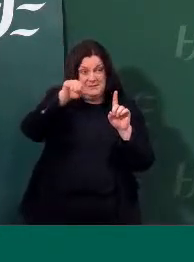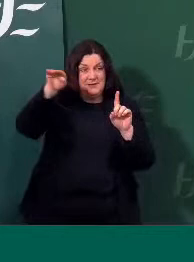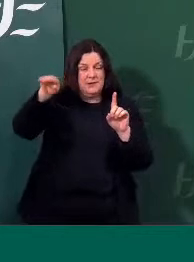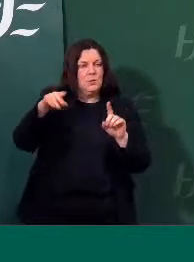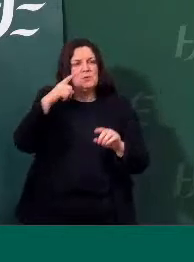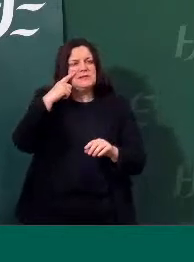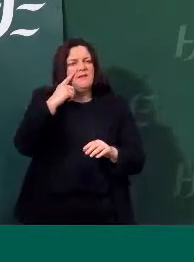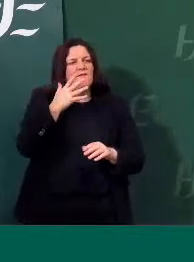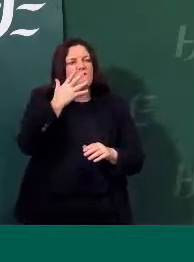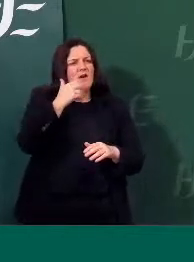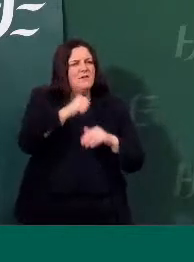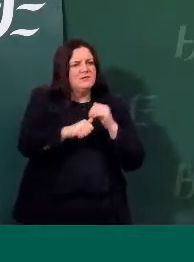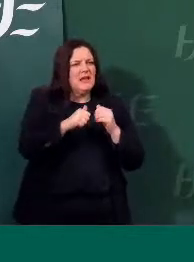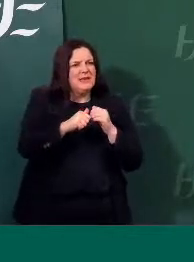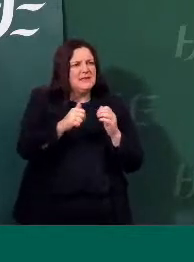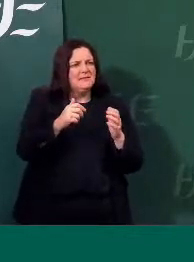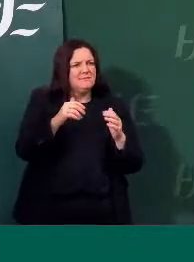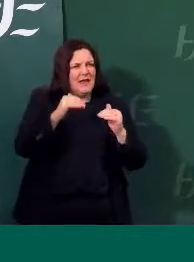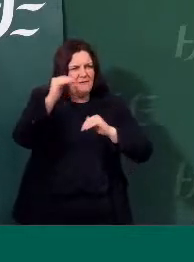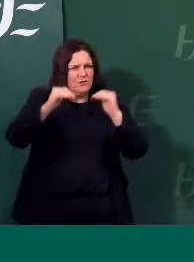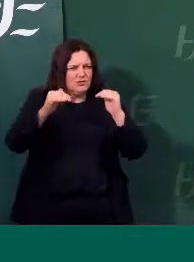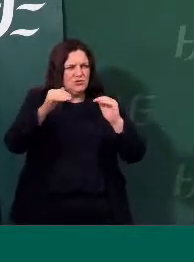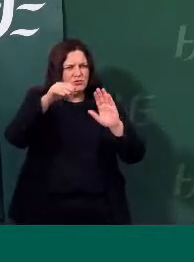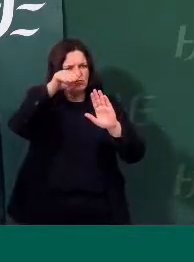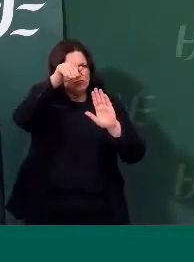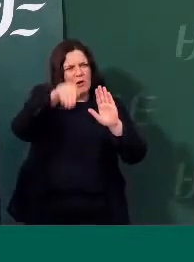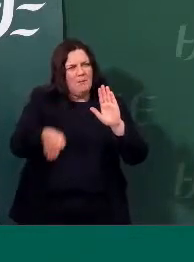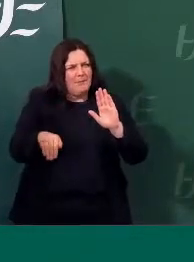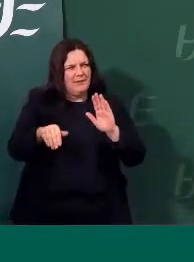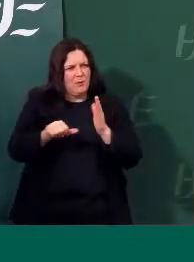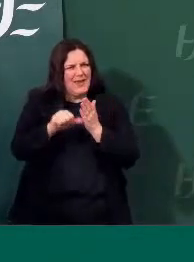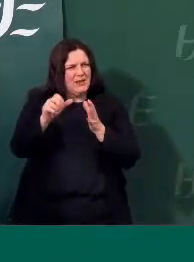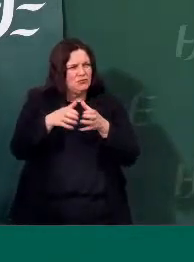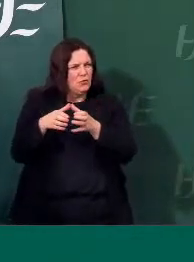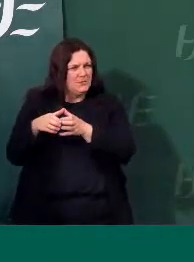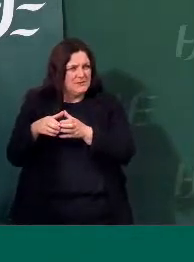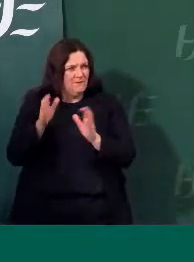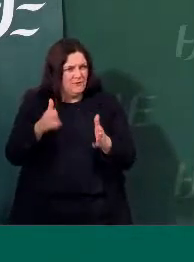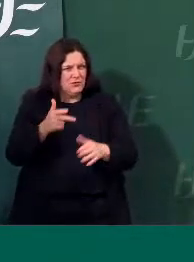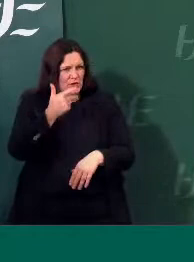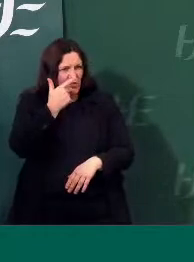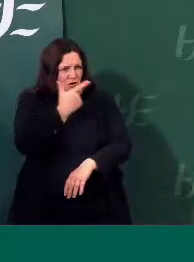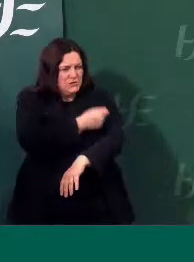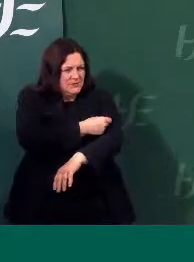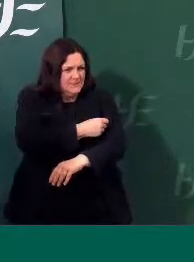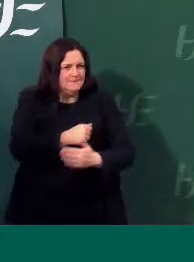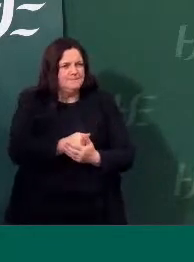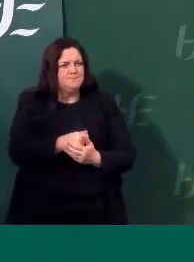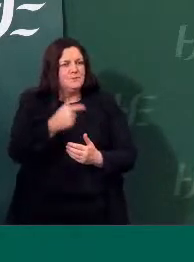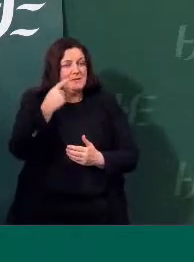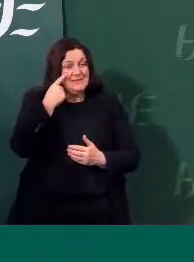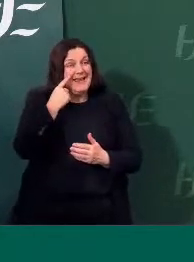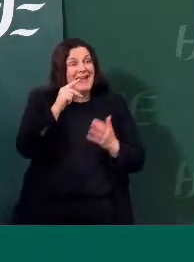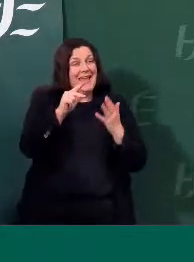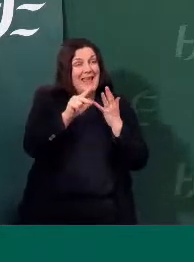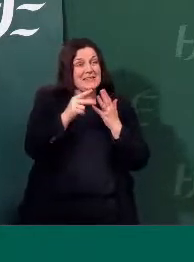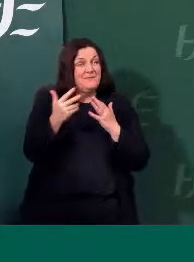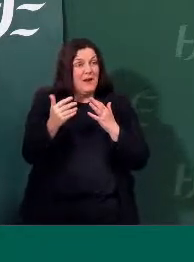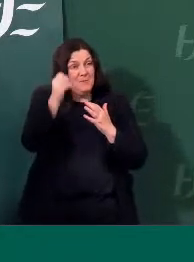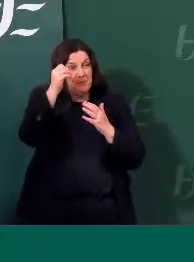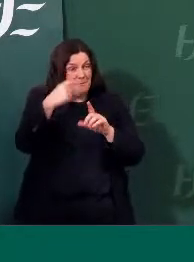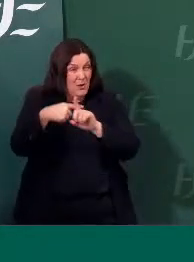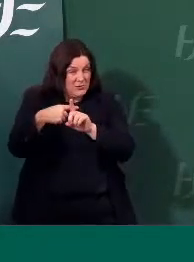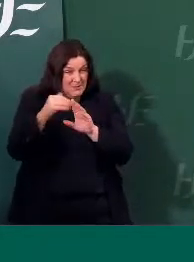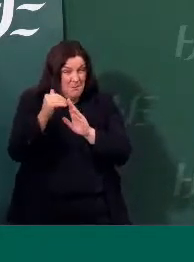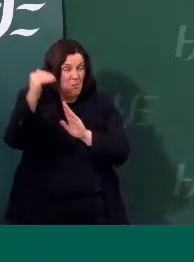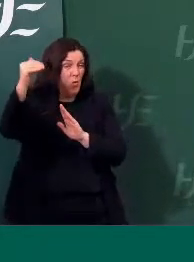average percentage changes dropping in those age groups. If you look below that dotted line, the dropping cases in 85 plus the 65 to